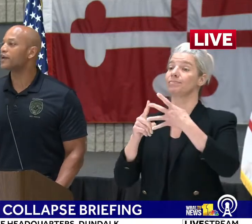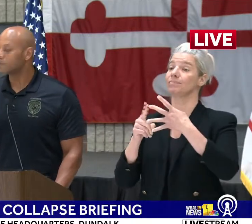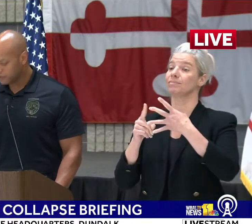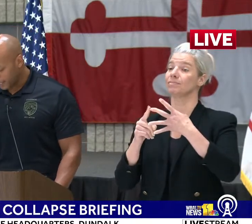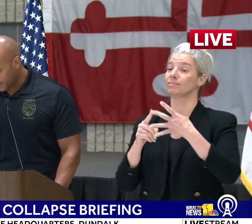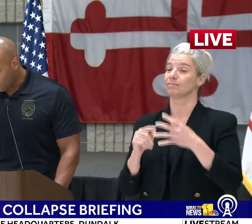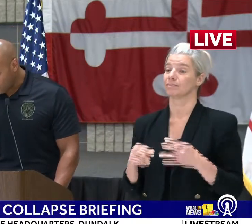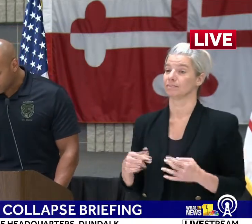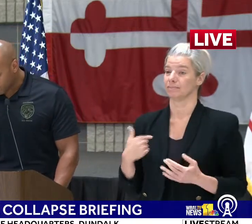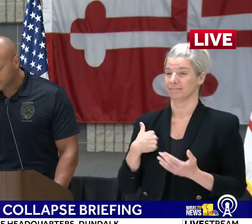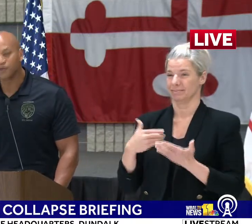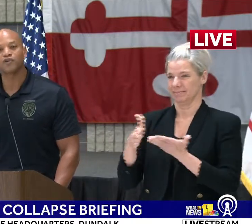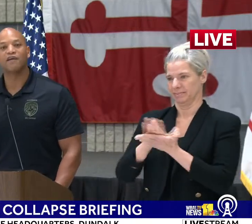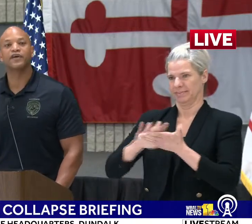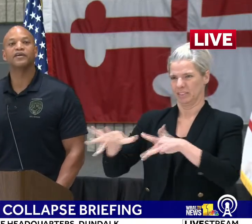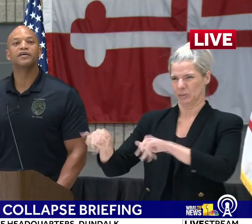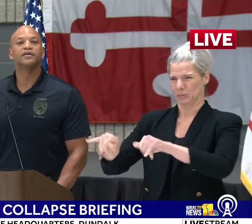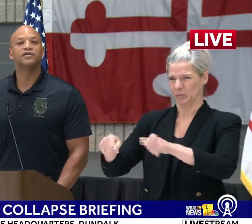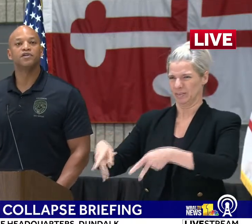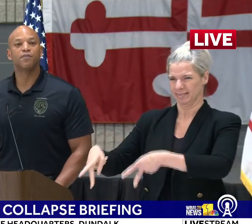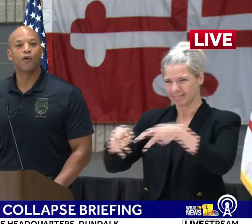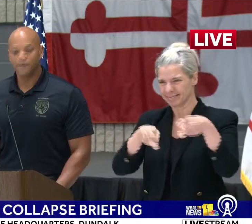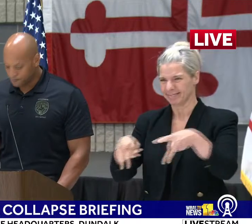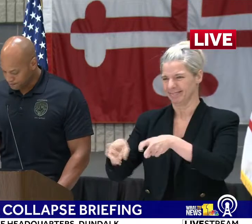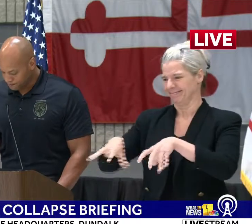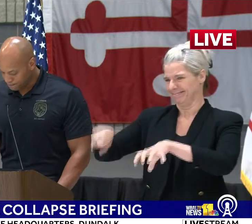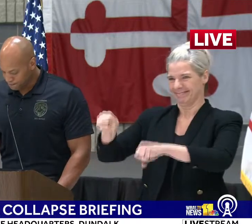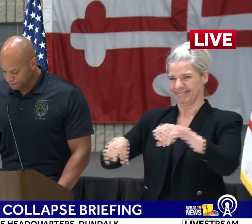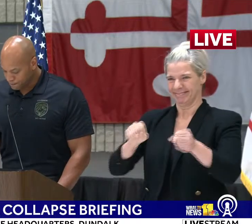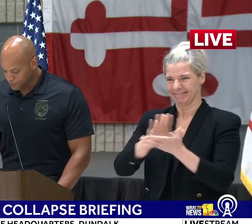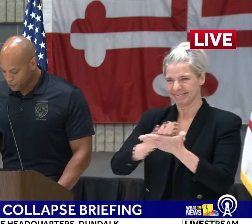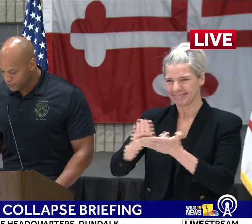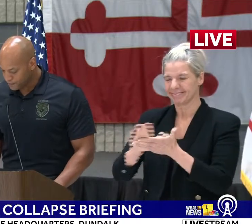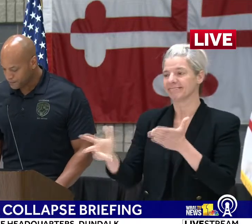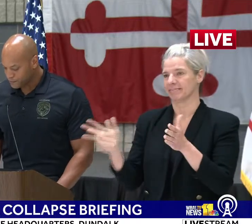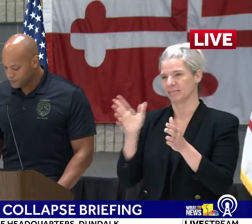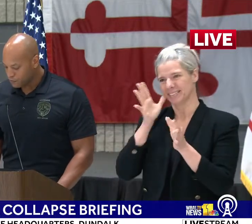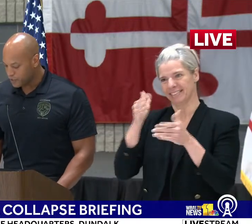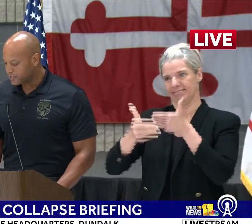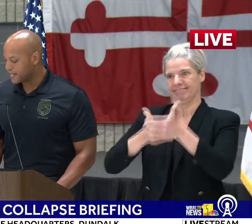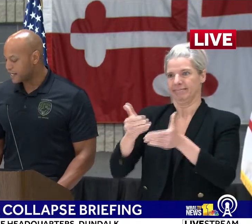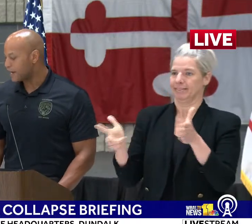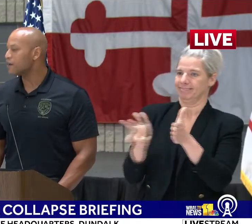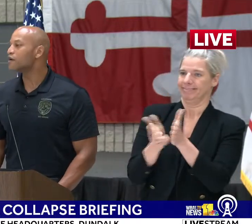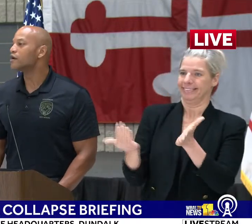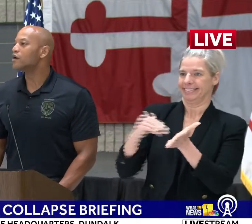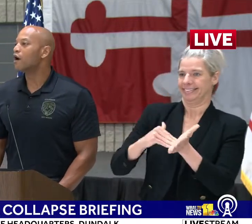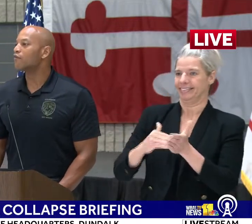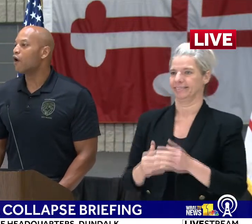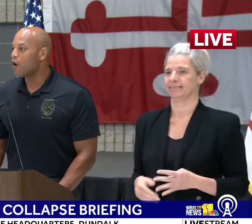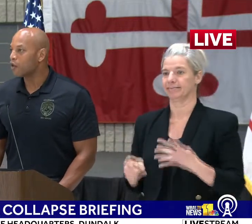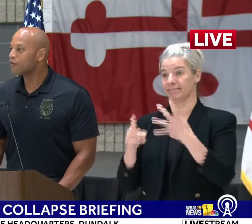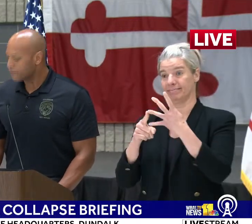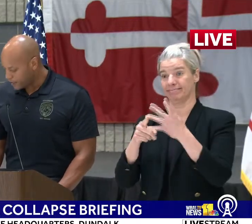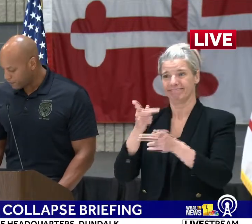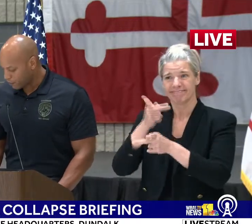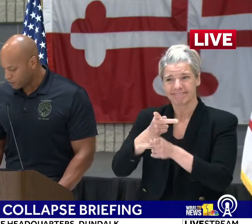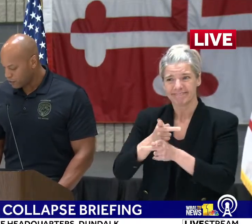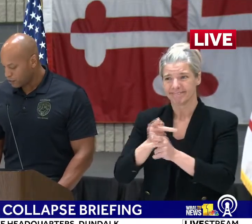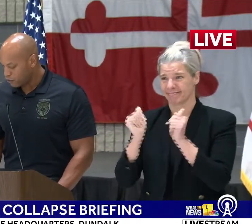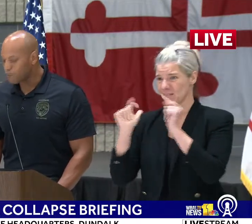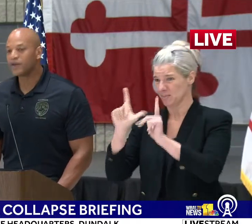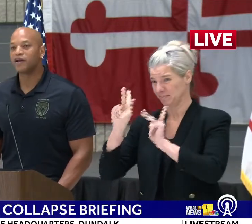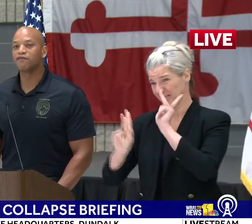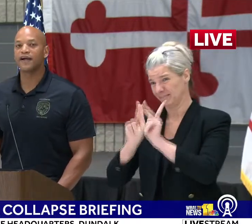we need to clear the channel and open the vessel traffic to the port. Third, we need to take care of all of